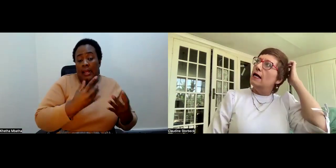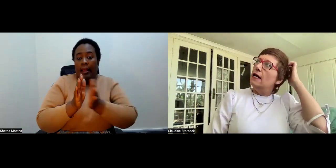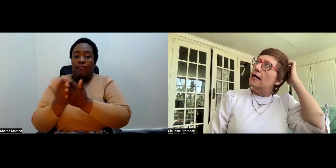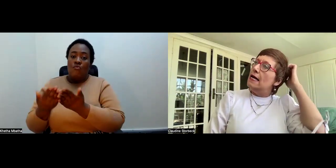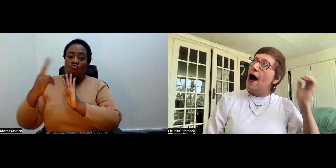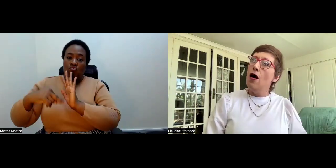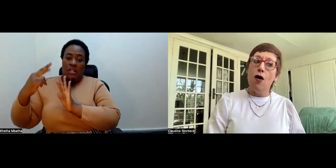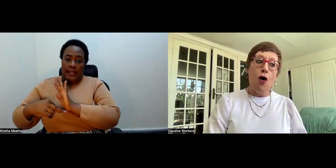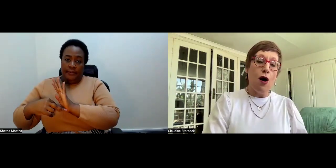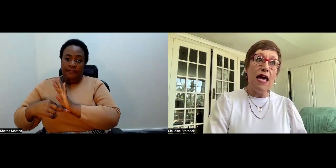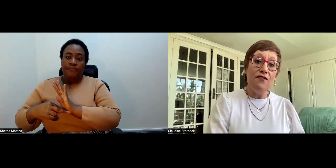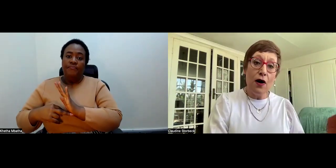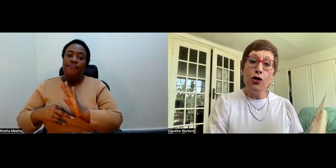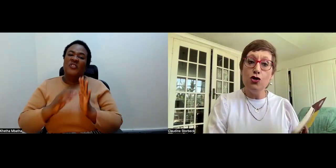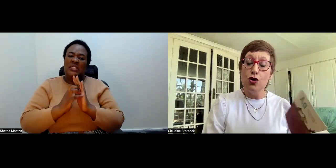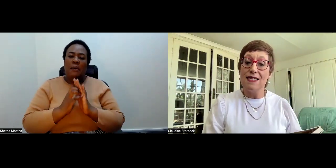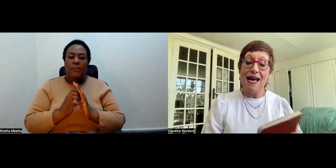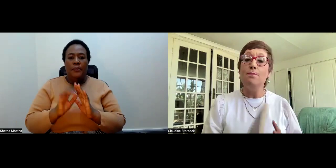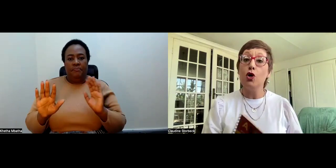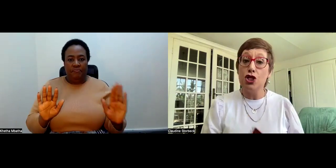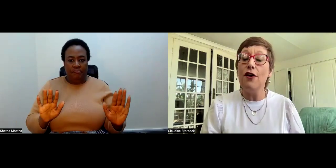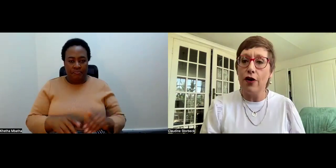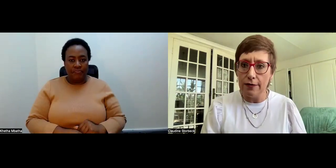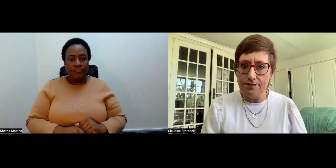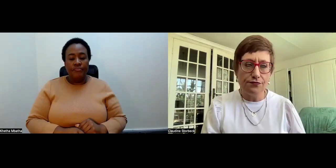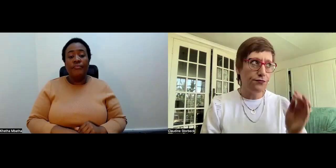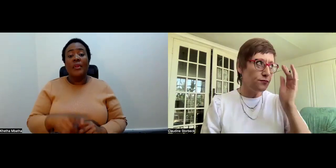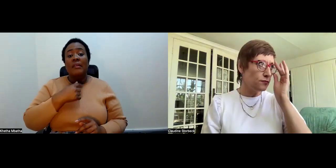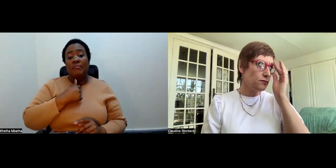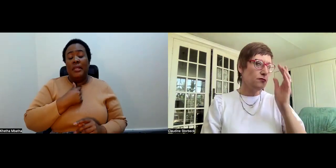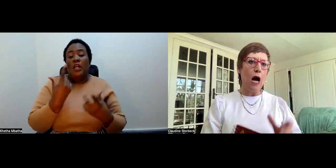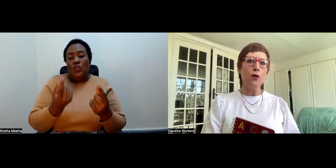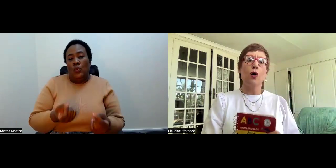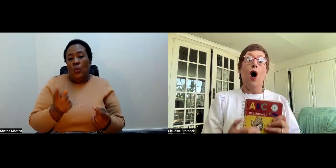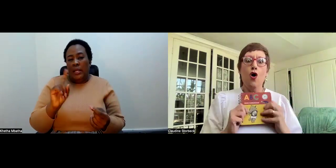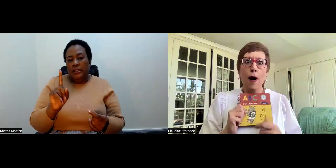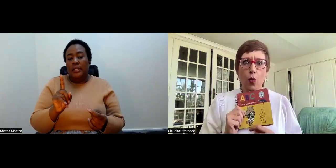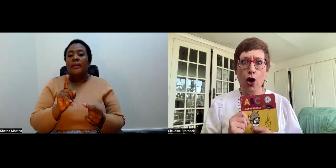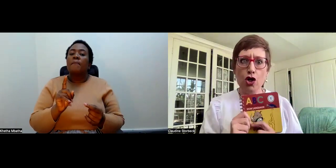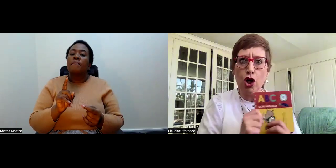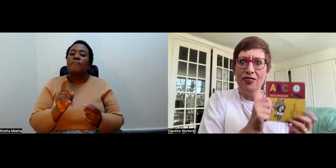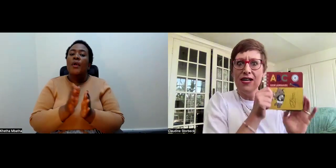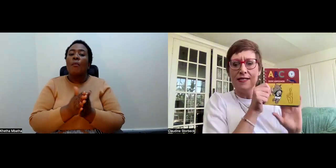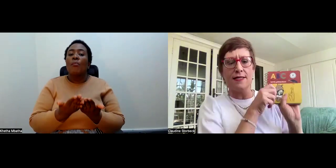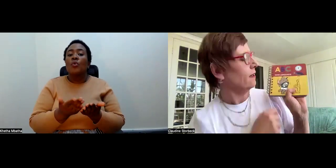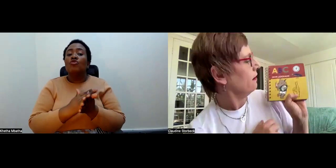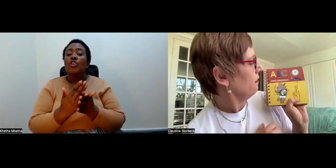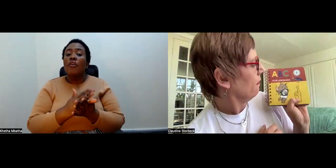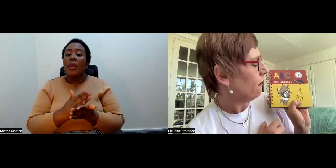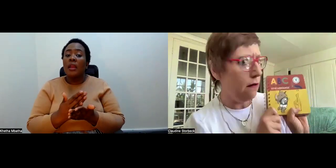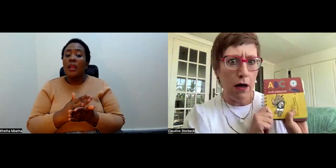Now, if I were to do this as book sharing, I would go, oh my word, look at